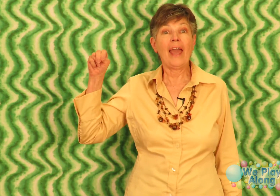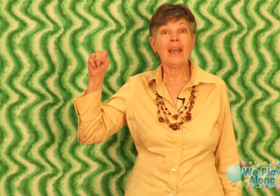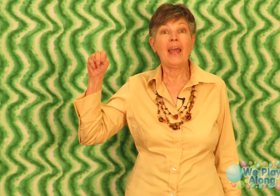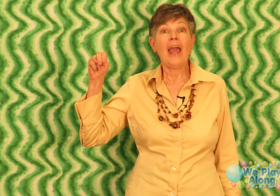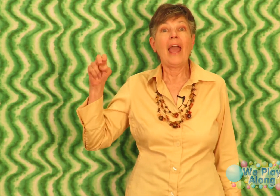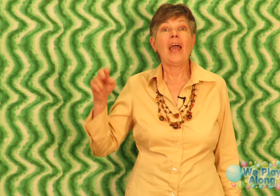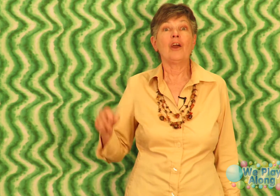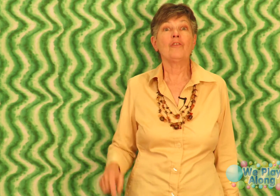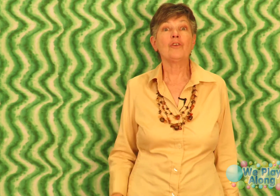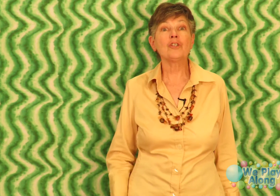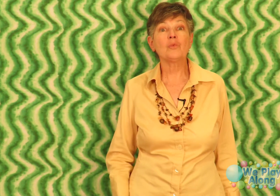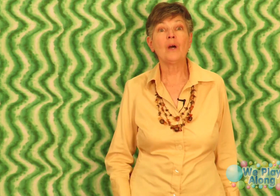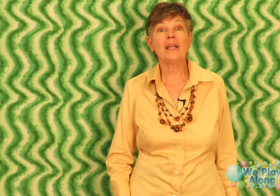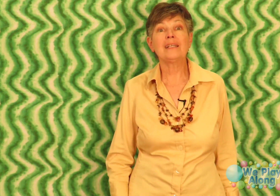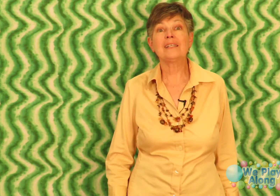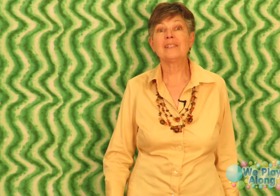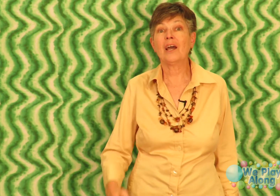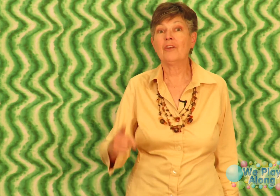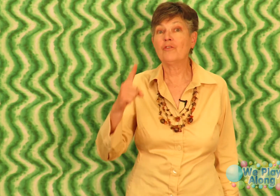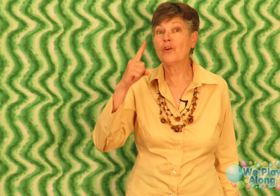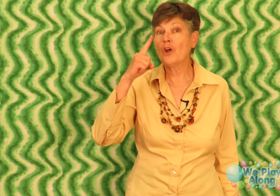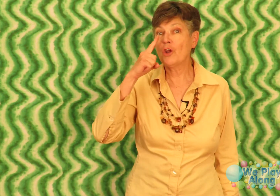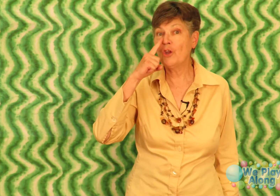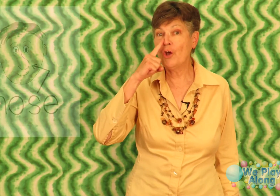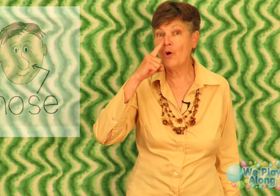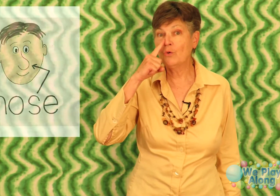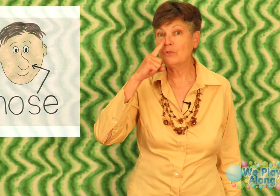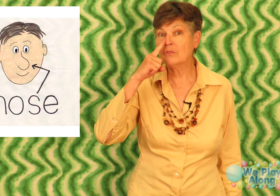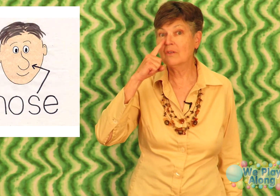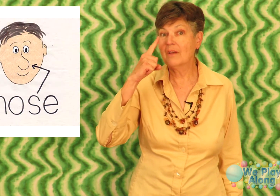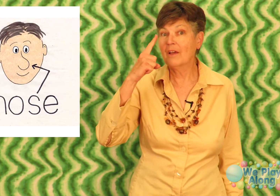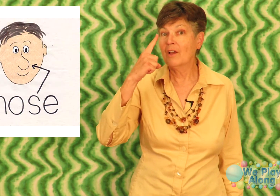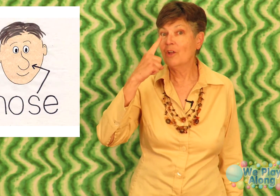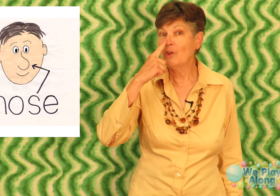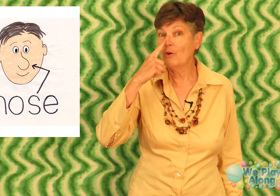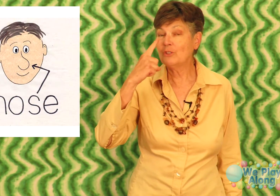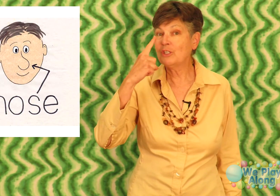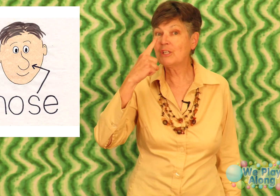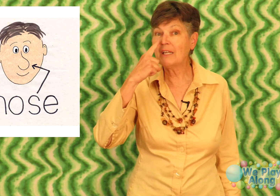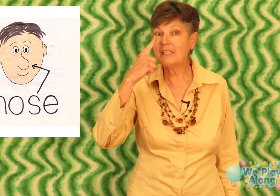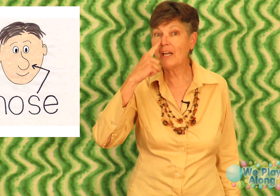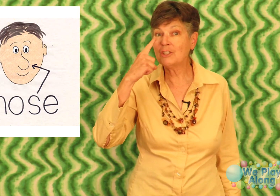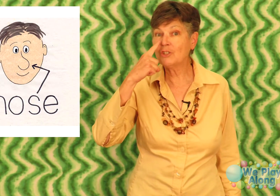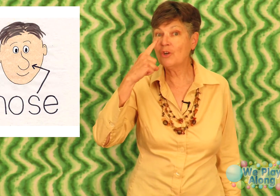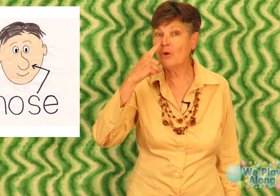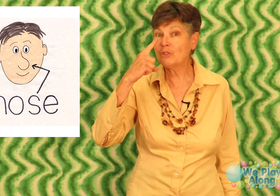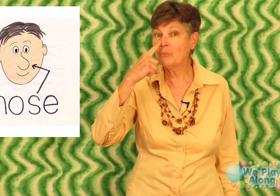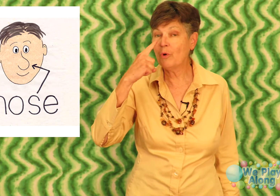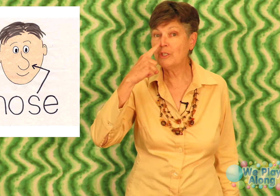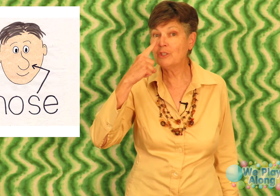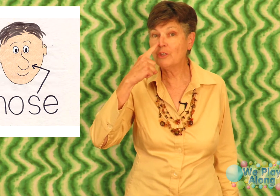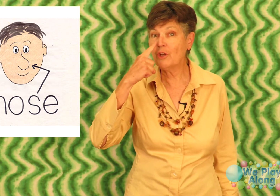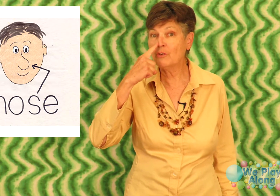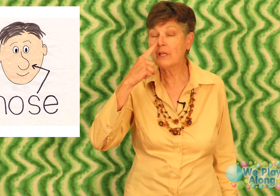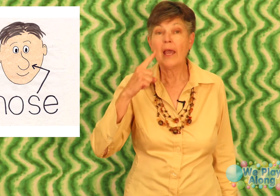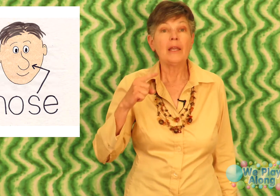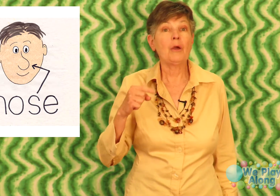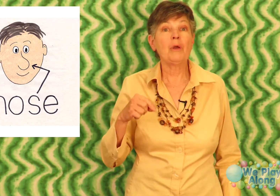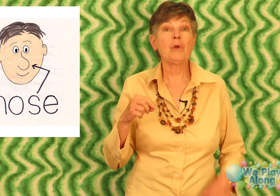N, and our first one is a sign for nose. Nose. You're just going to touch your nose. You point to your nose. Now remember